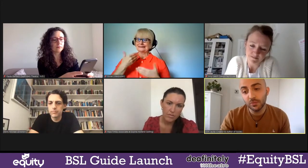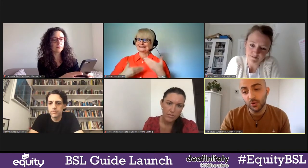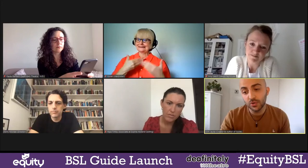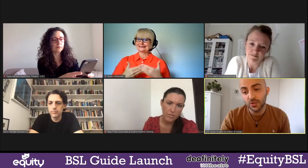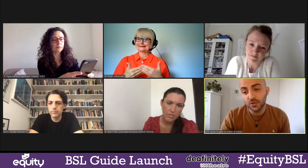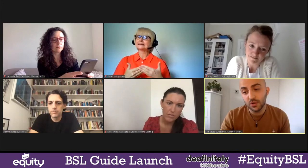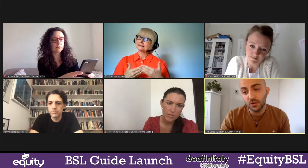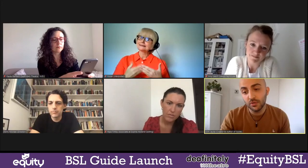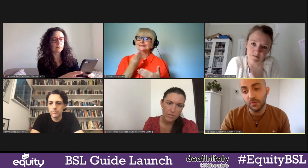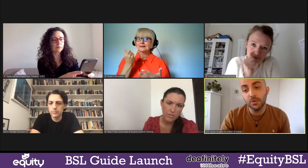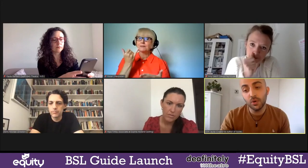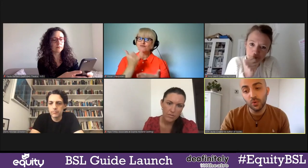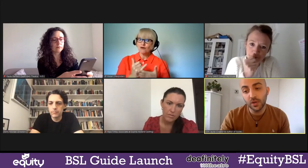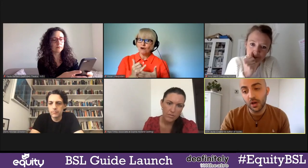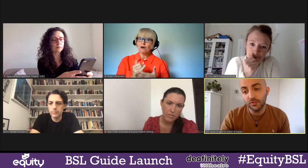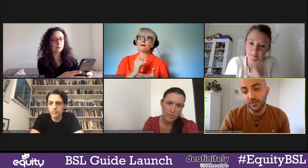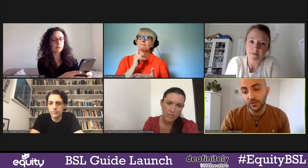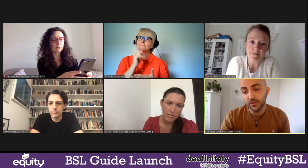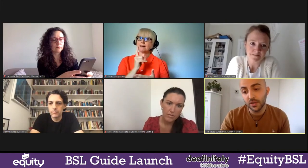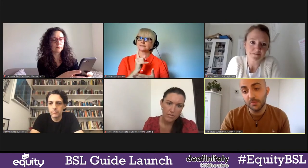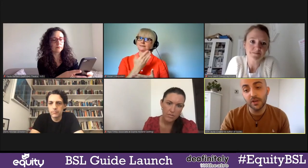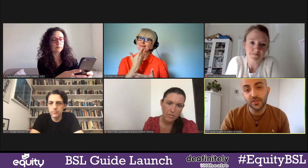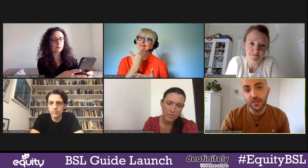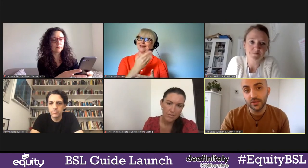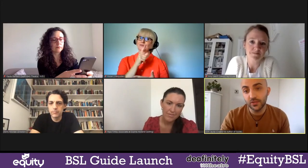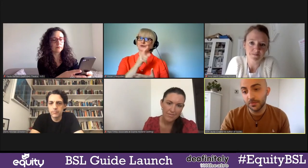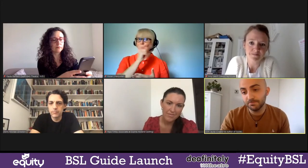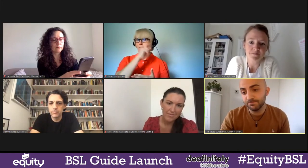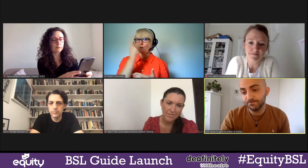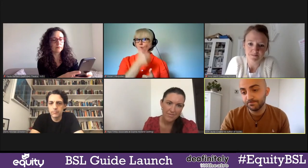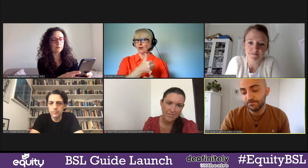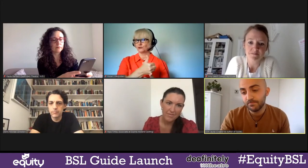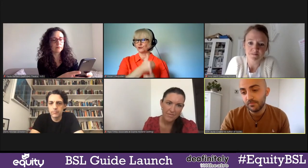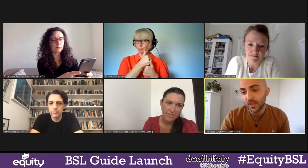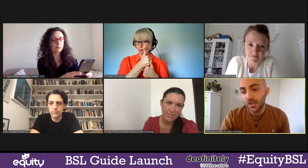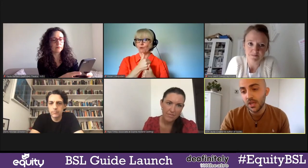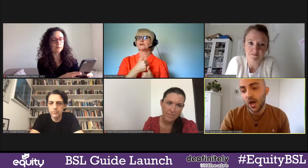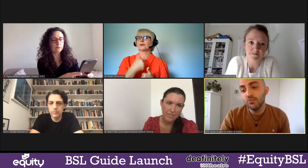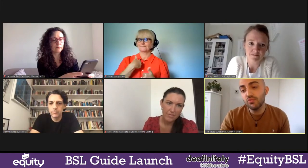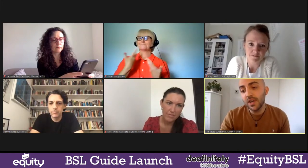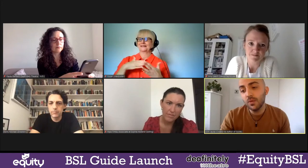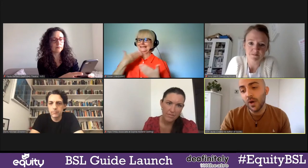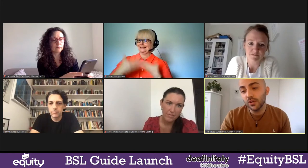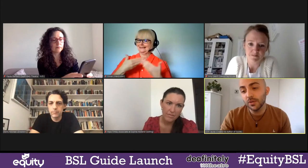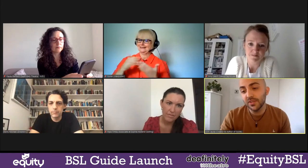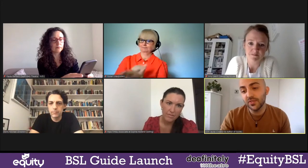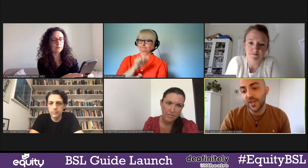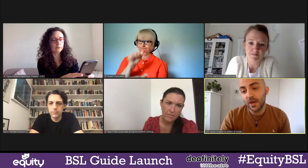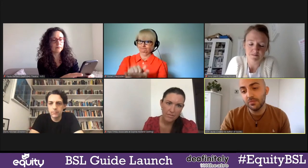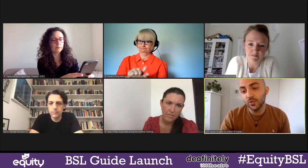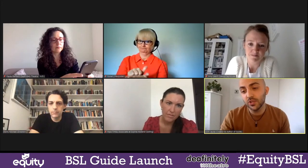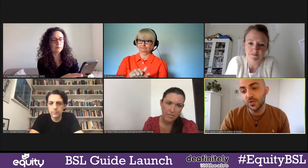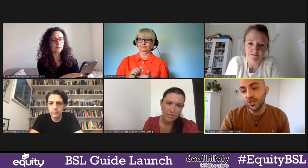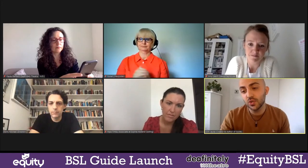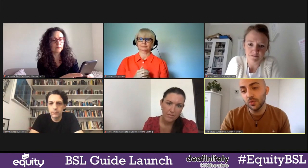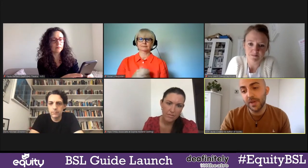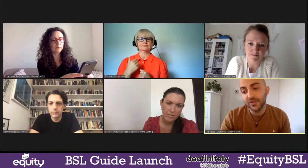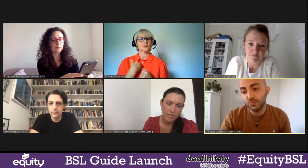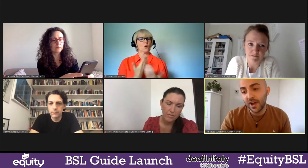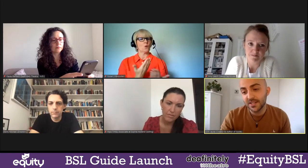support from Paula Garfield, amongst others. I really welcome this step forward to ensure best practice